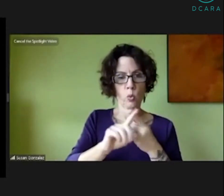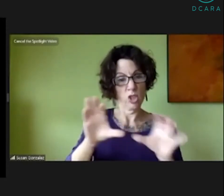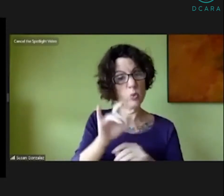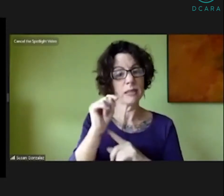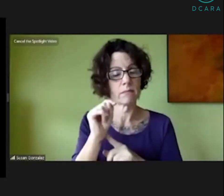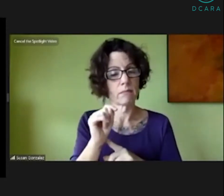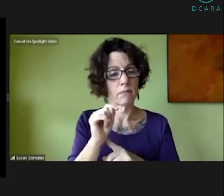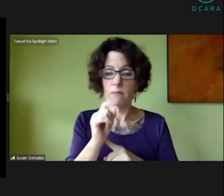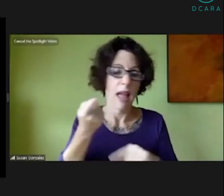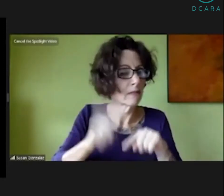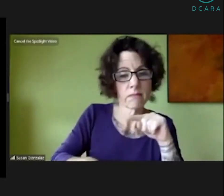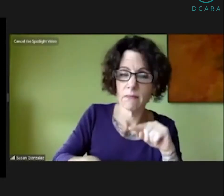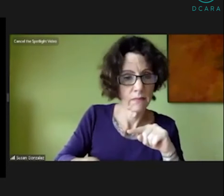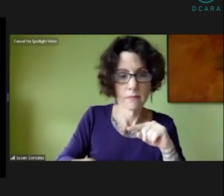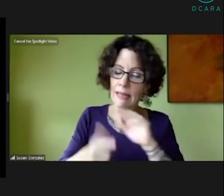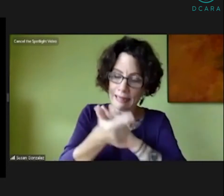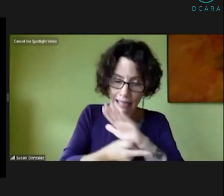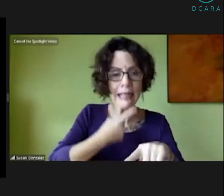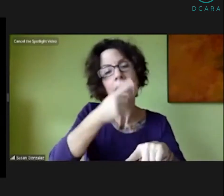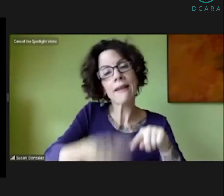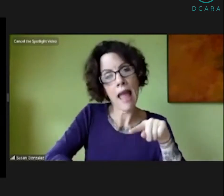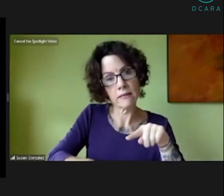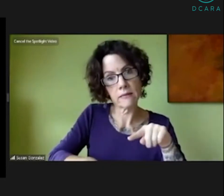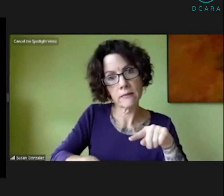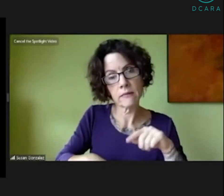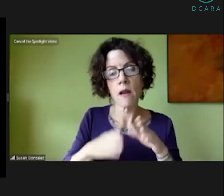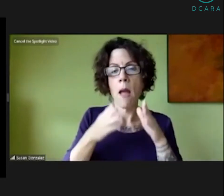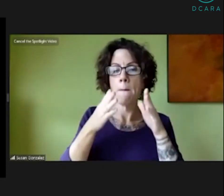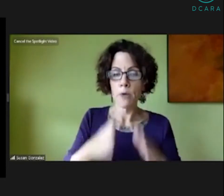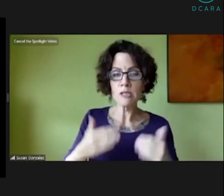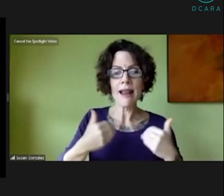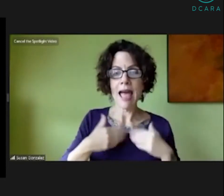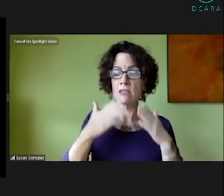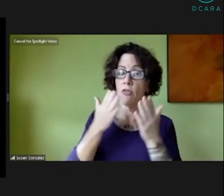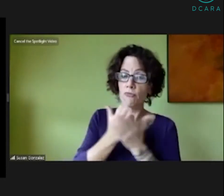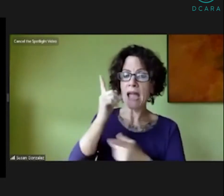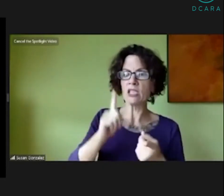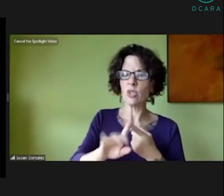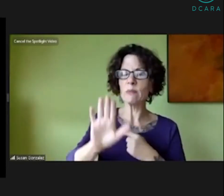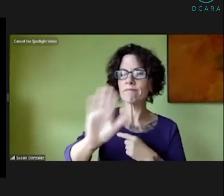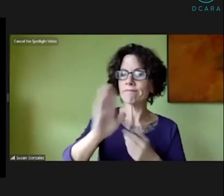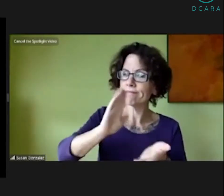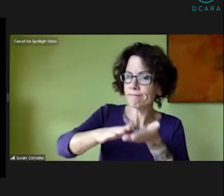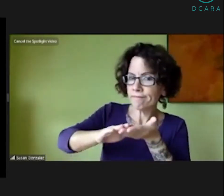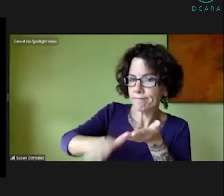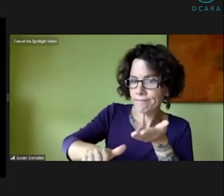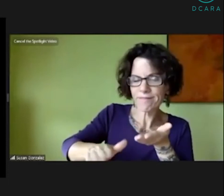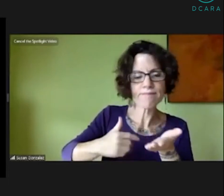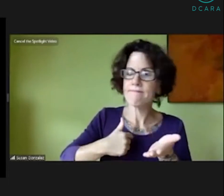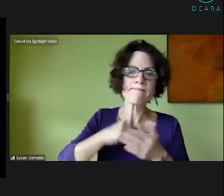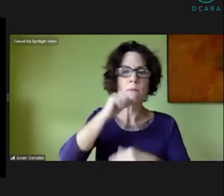available. You cannot require your selected person to do it. You cannot force